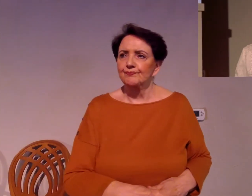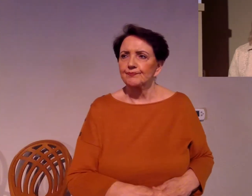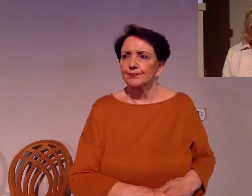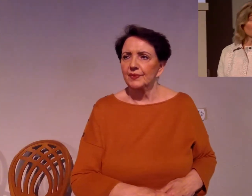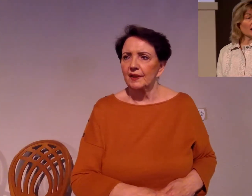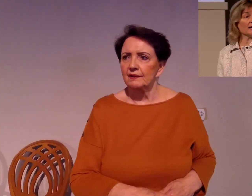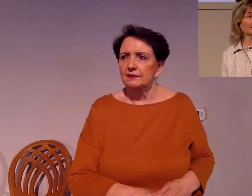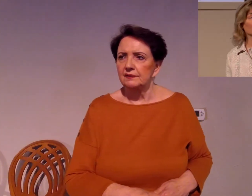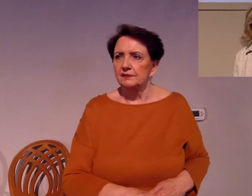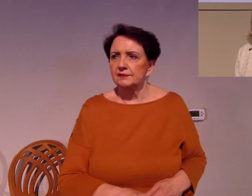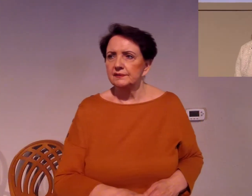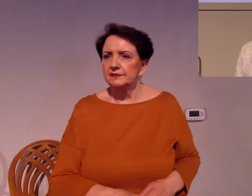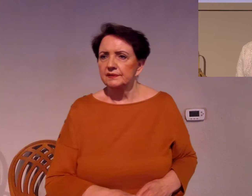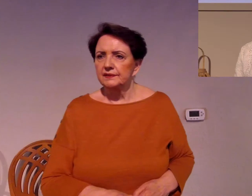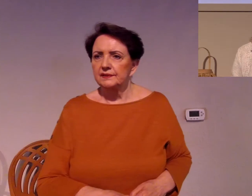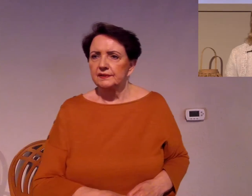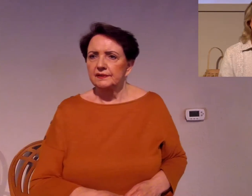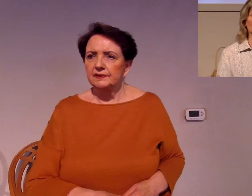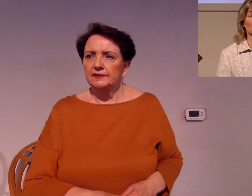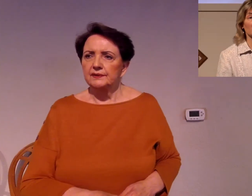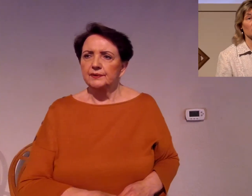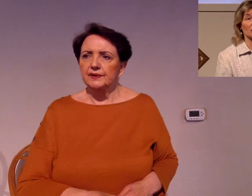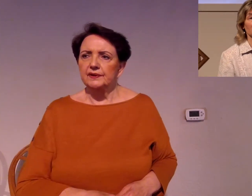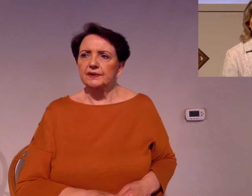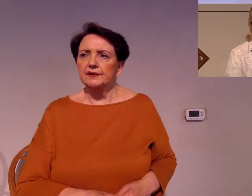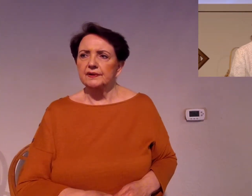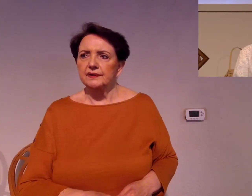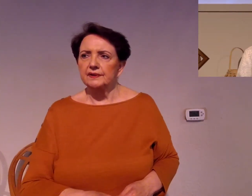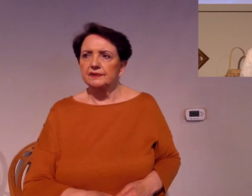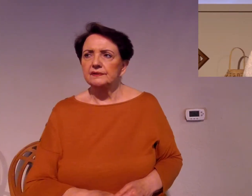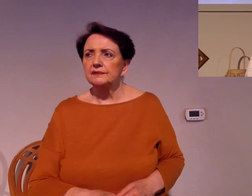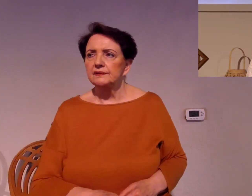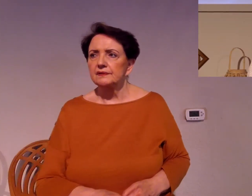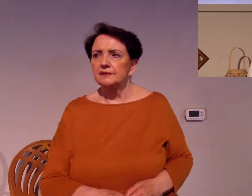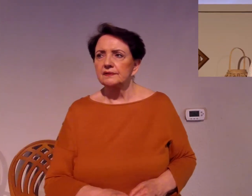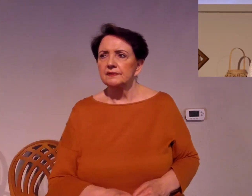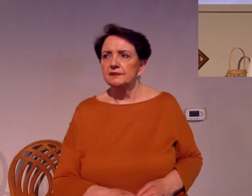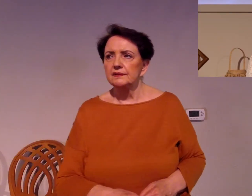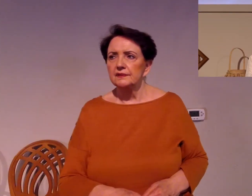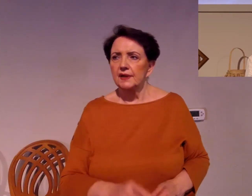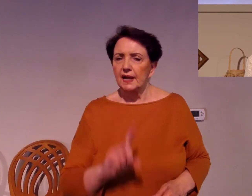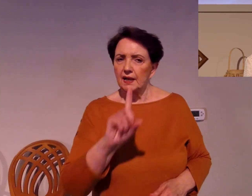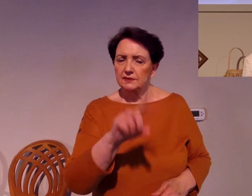If it weren't for blank, I could be doing what I really want to do.